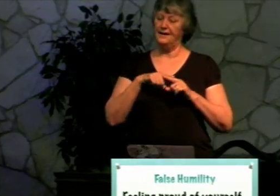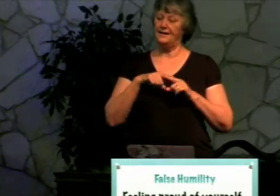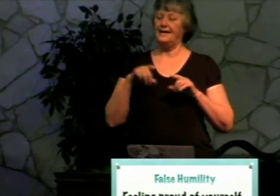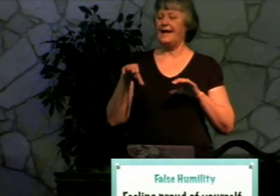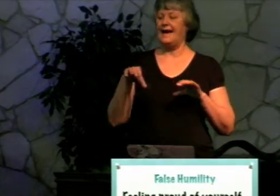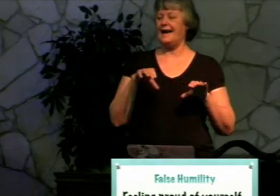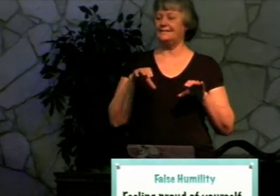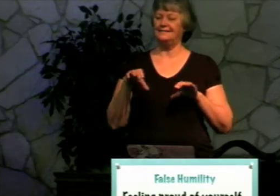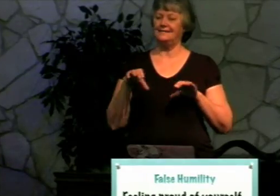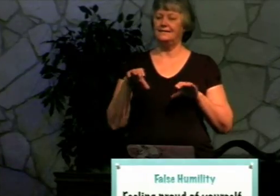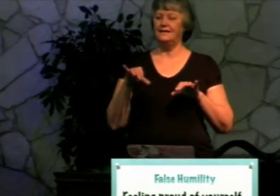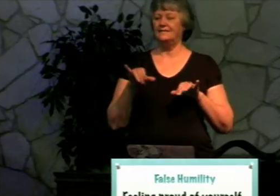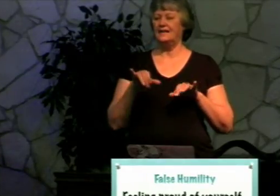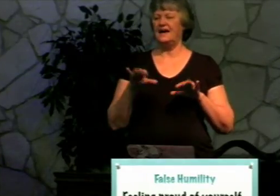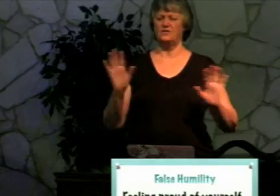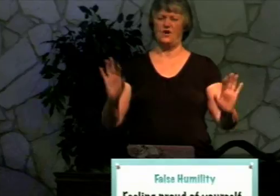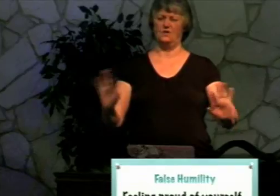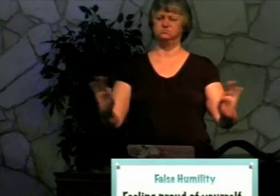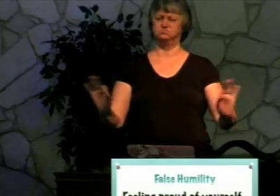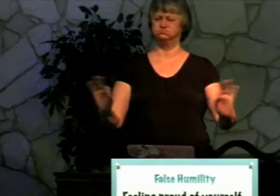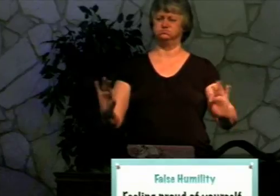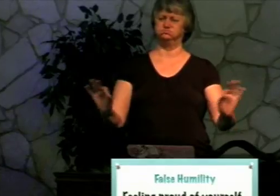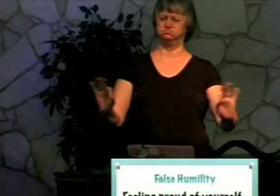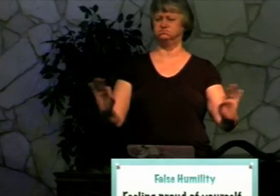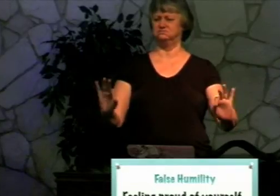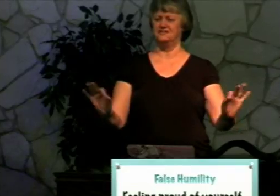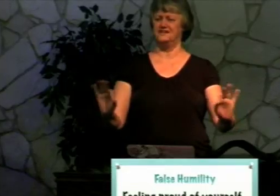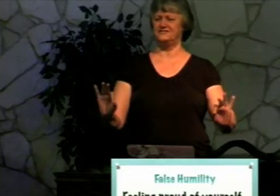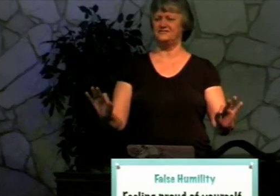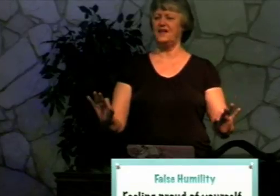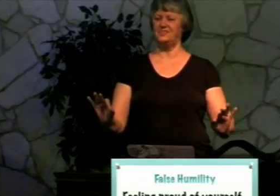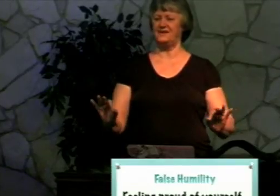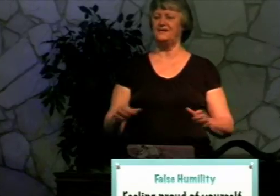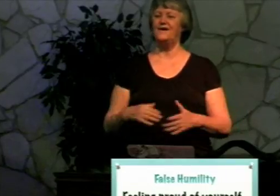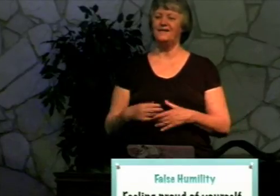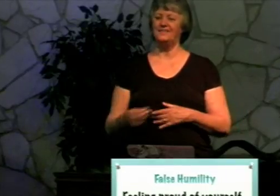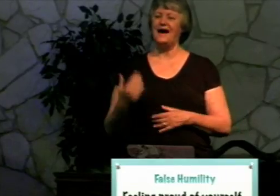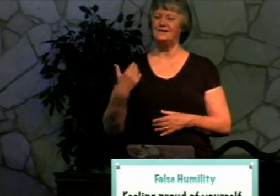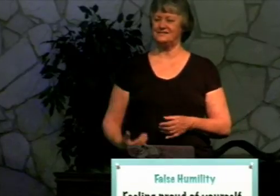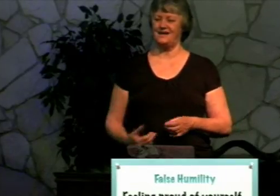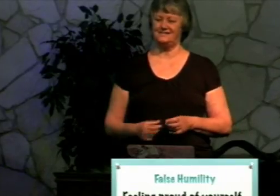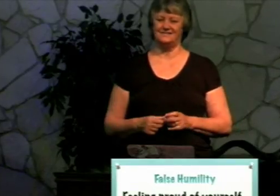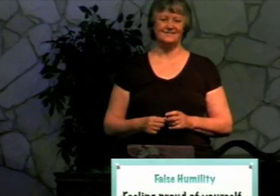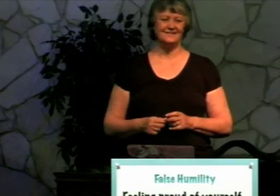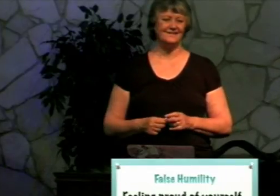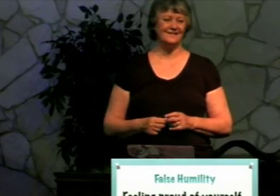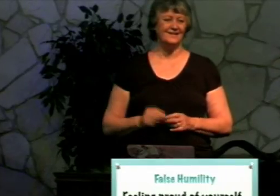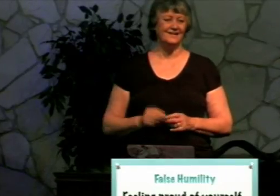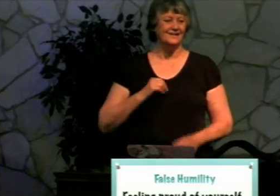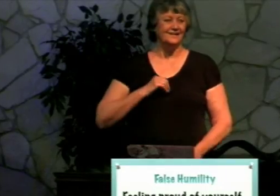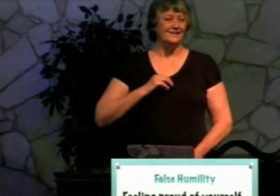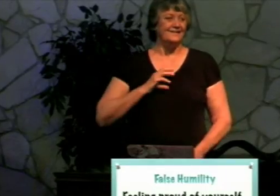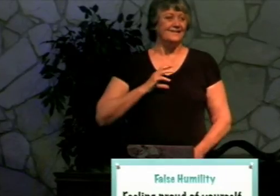but acting like it's nothing on the outside.